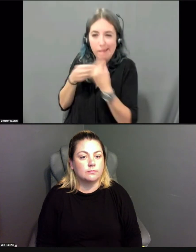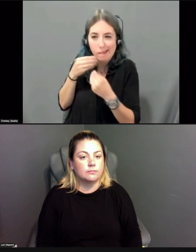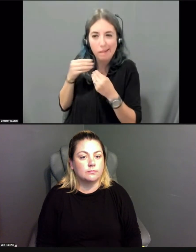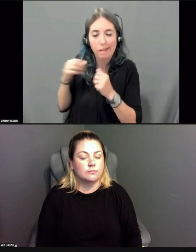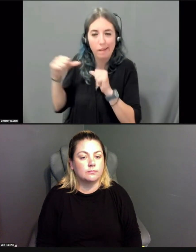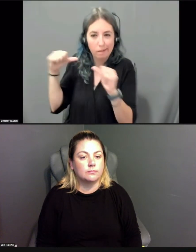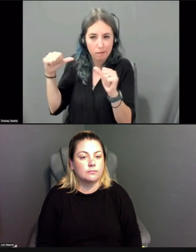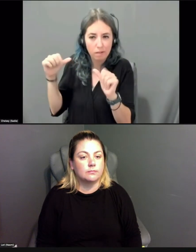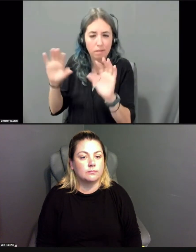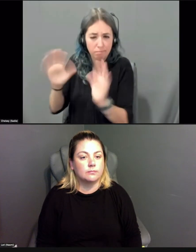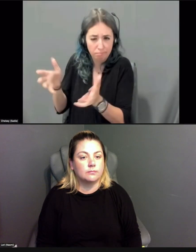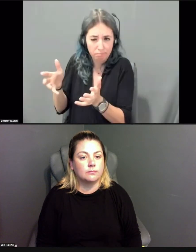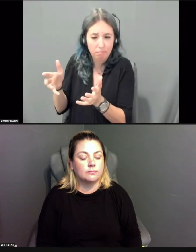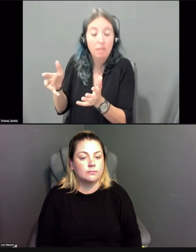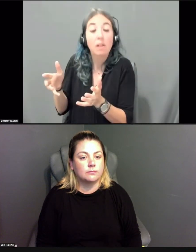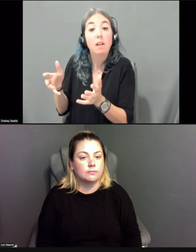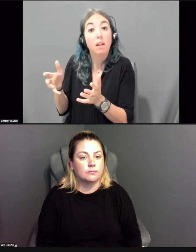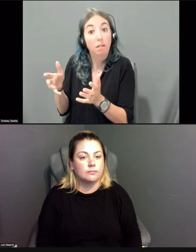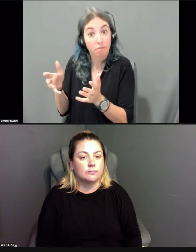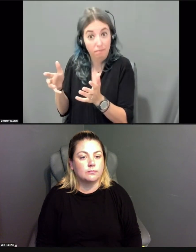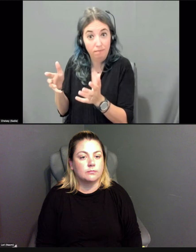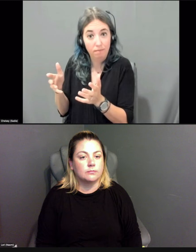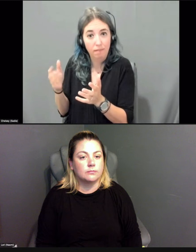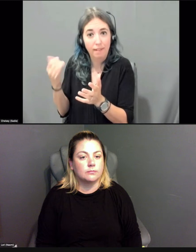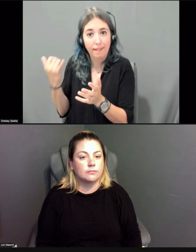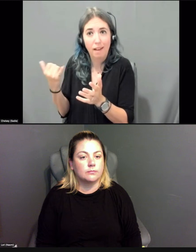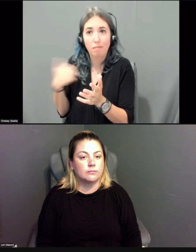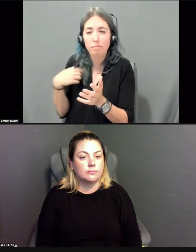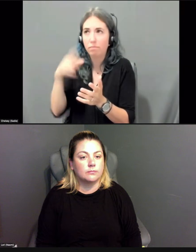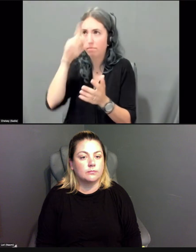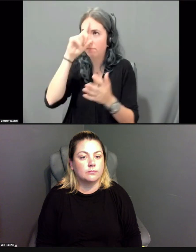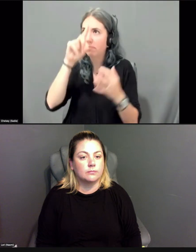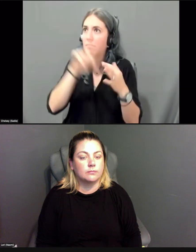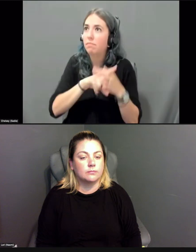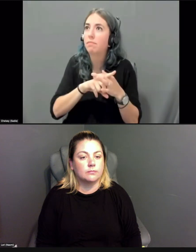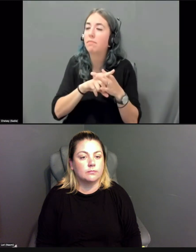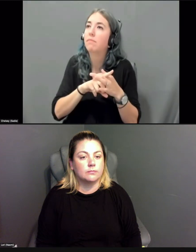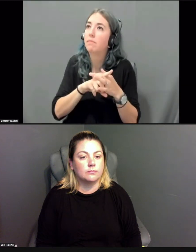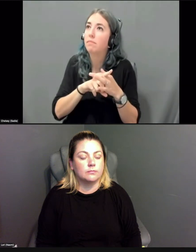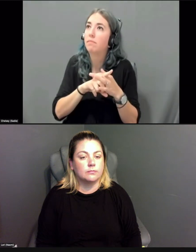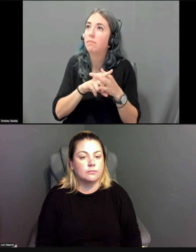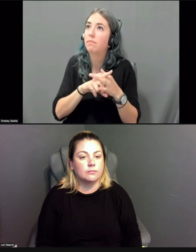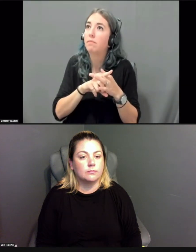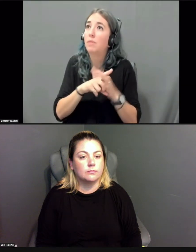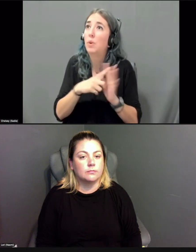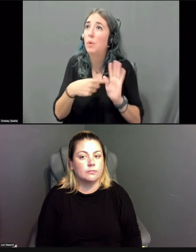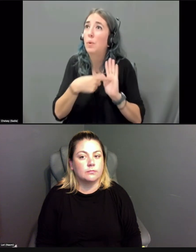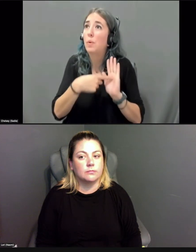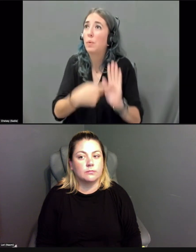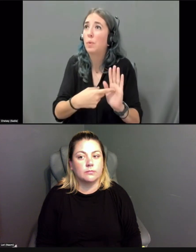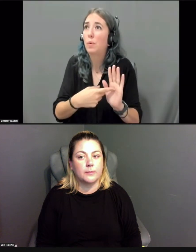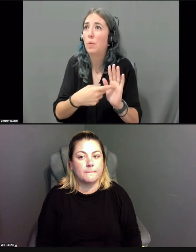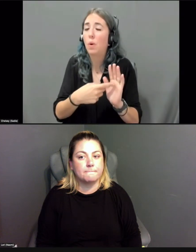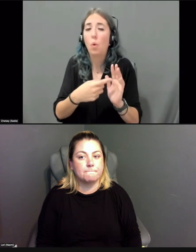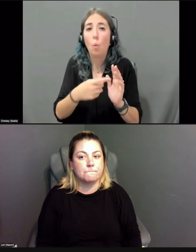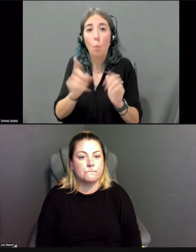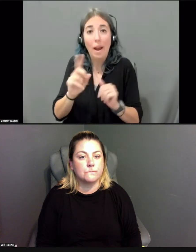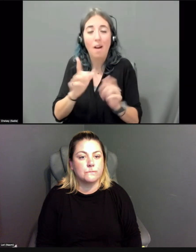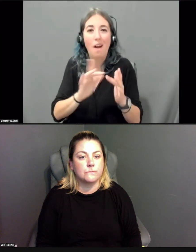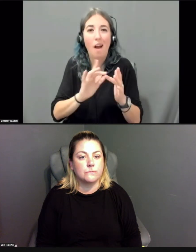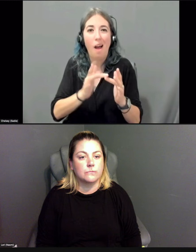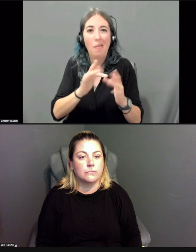like this is the perfect example of how the online business world works too. Oh my God,